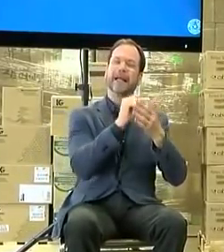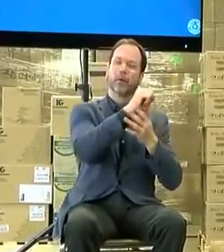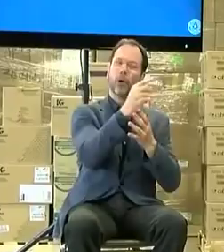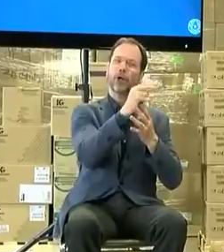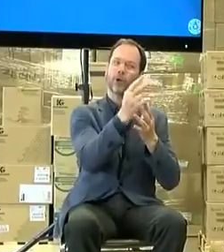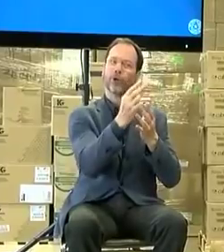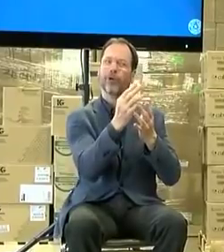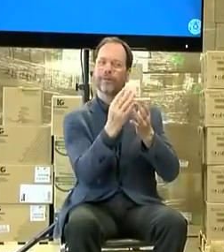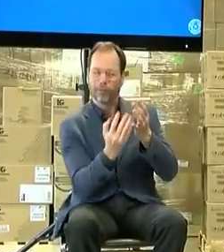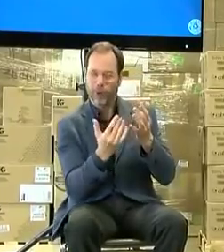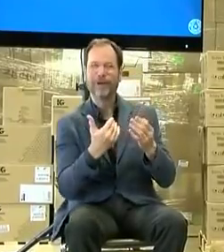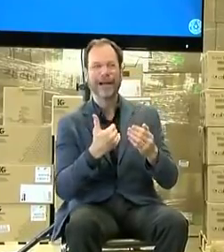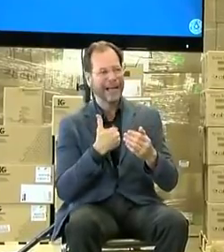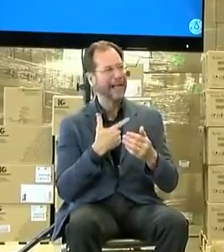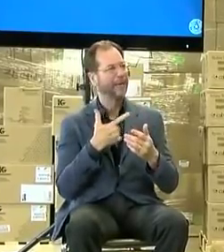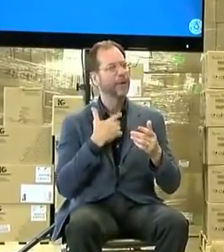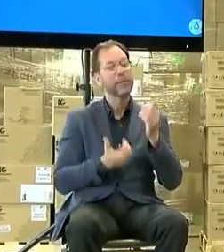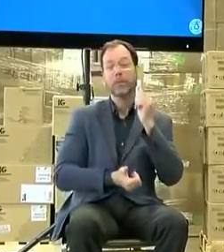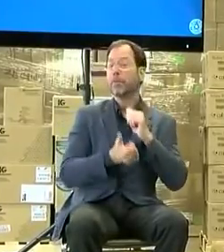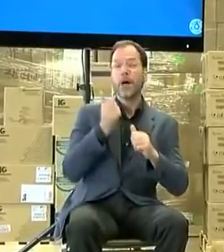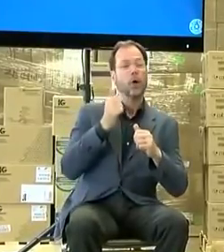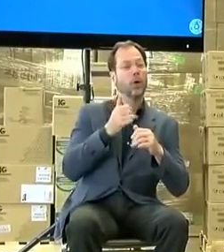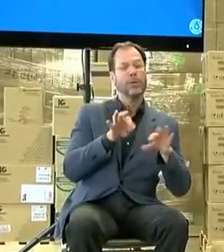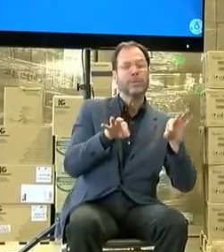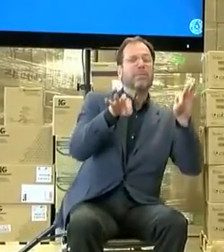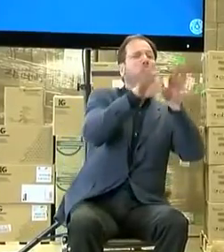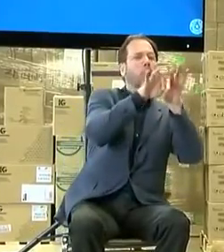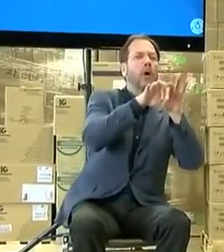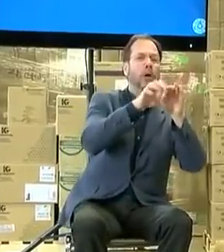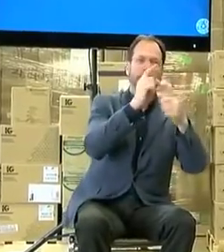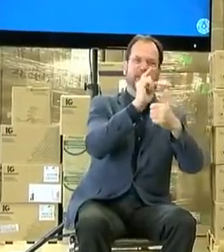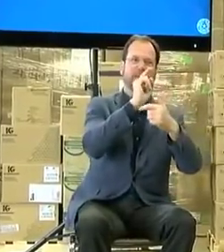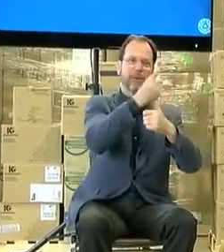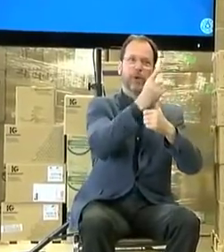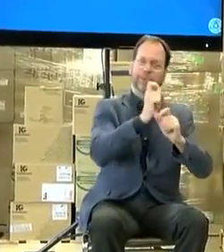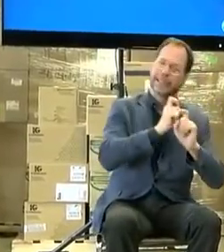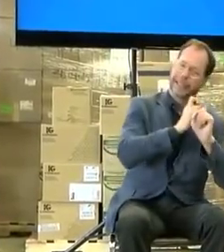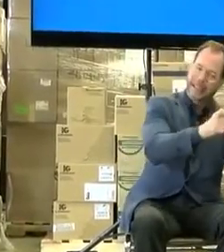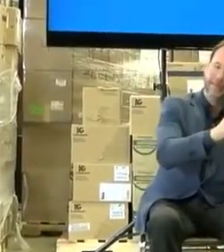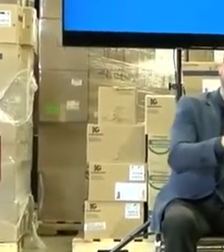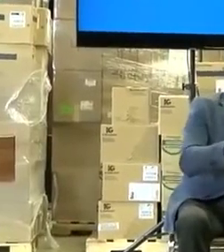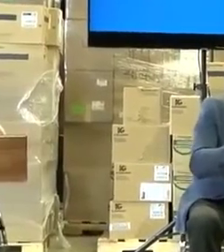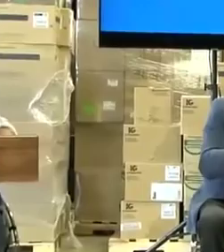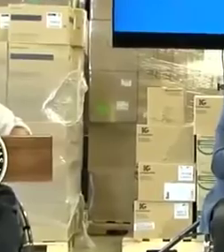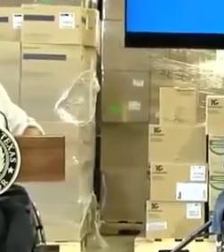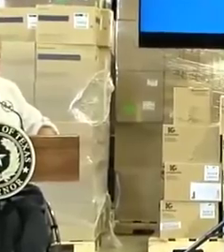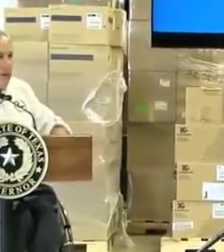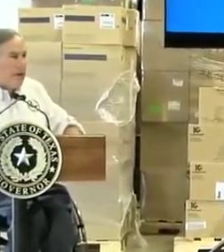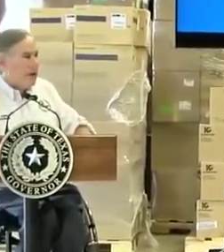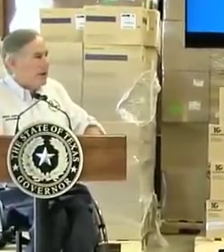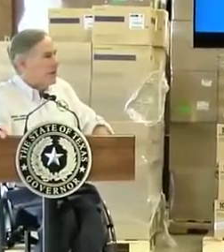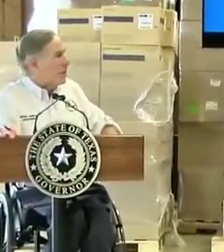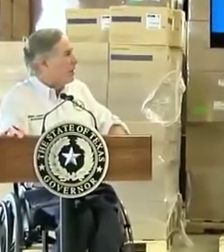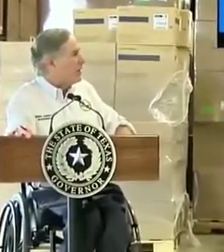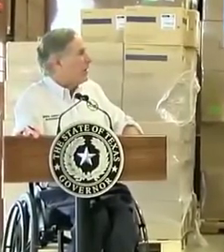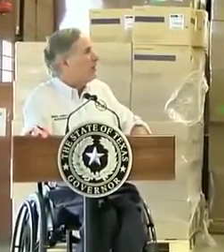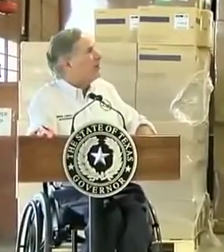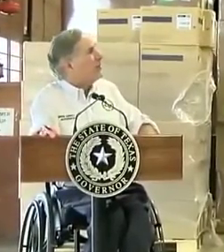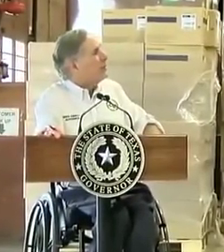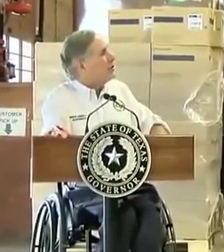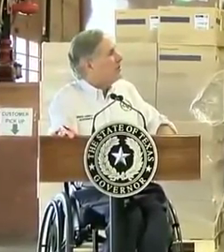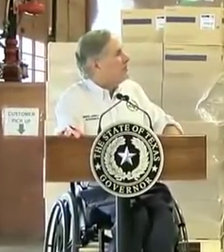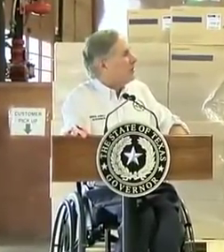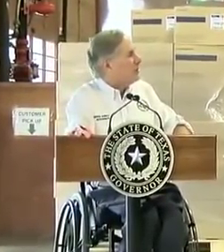went first with what we viewed to be the most critical needs. Thank you, Governor. Thank you, Doctor. Next, I would like to